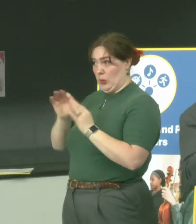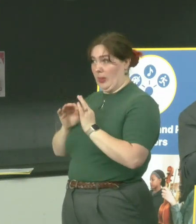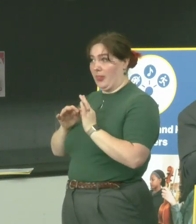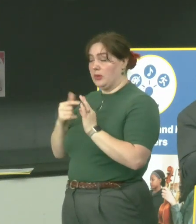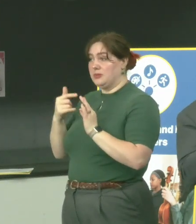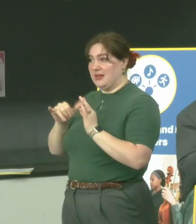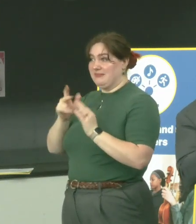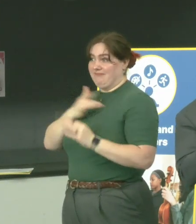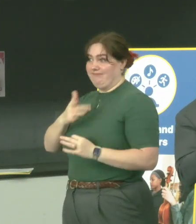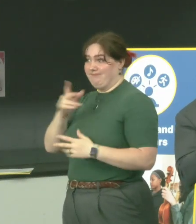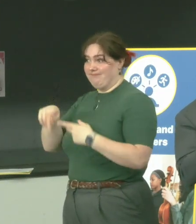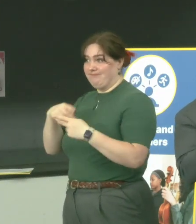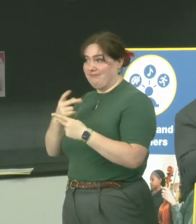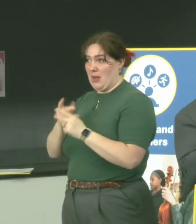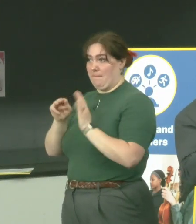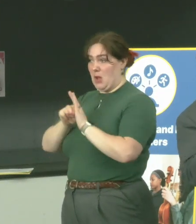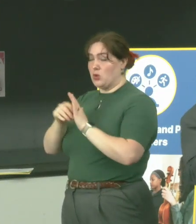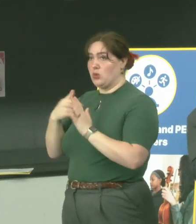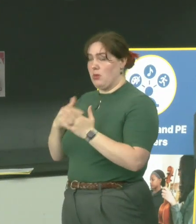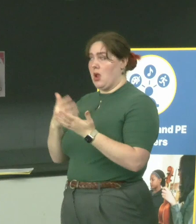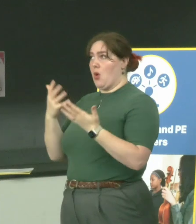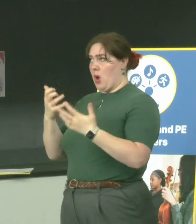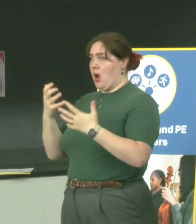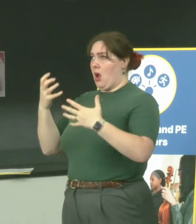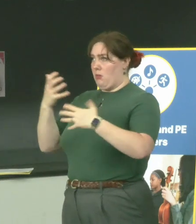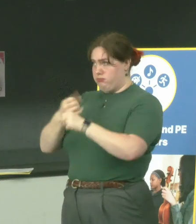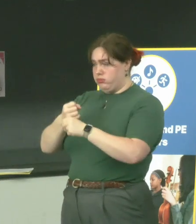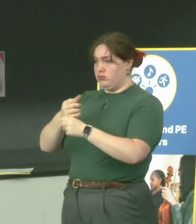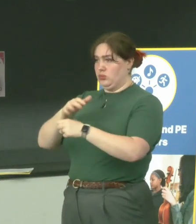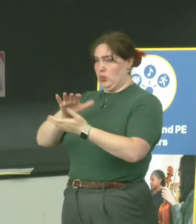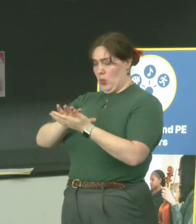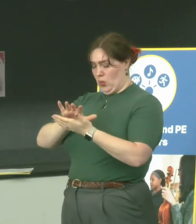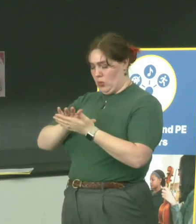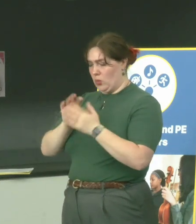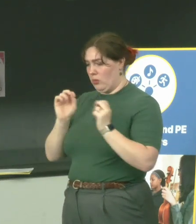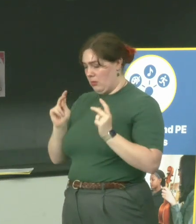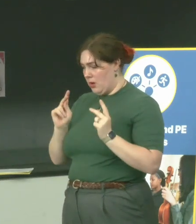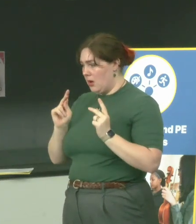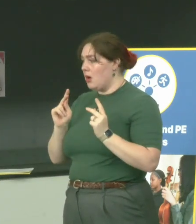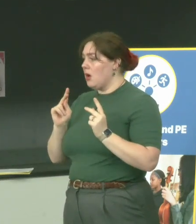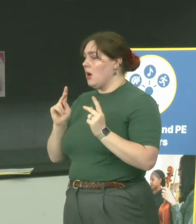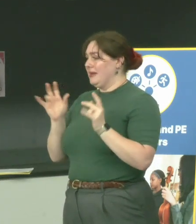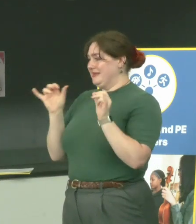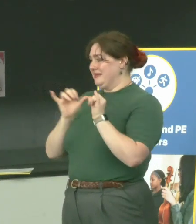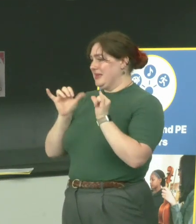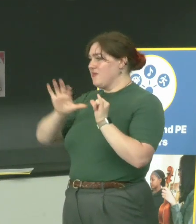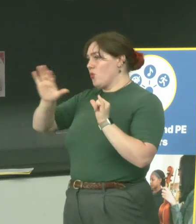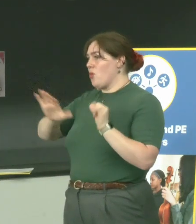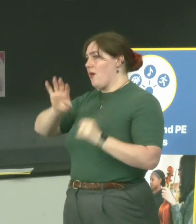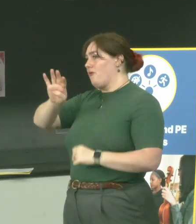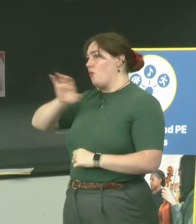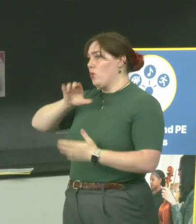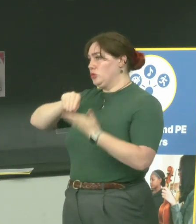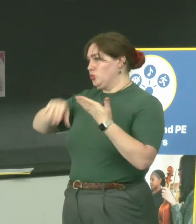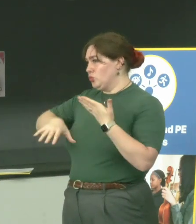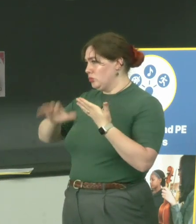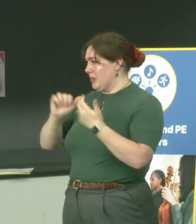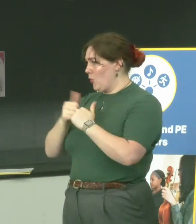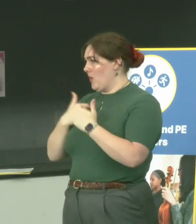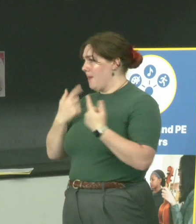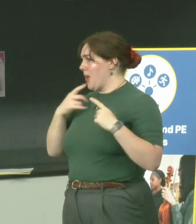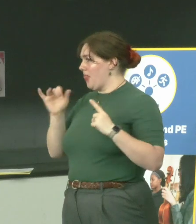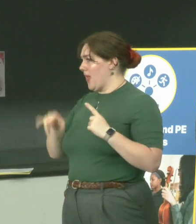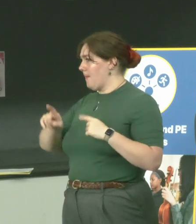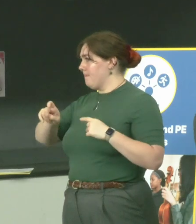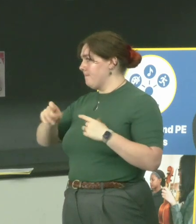at, as we think about consolidation, how do we get to a size of around 400 students? Next